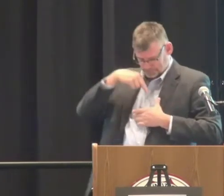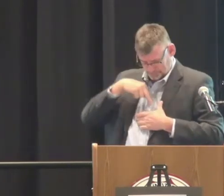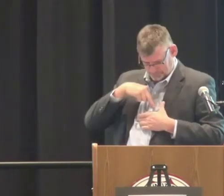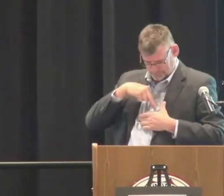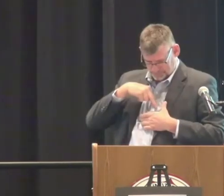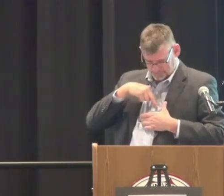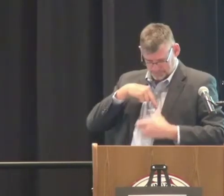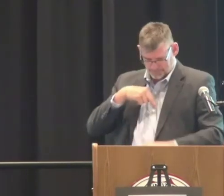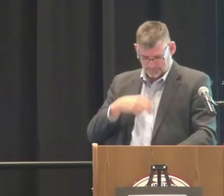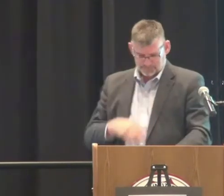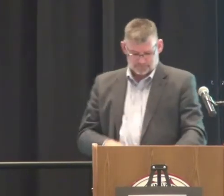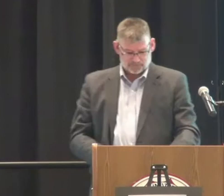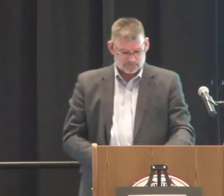that I must look.